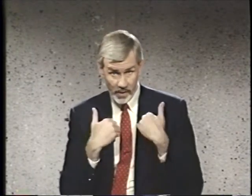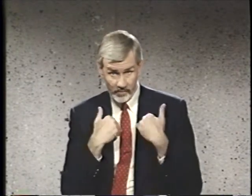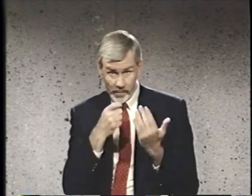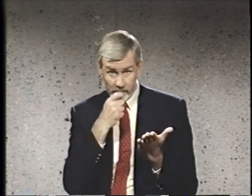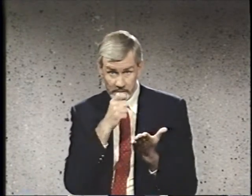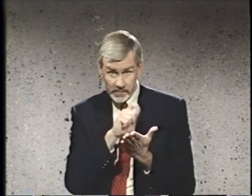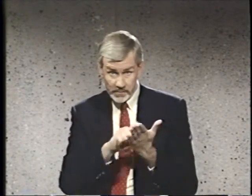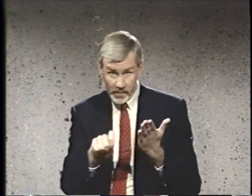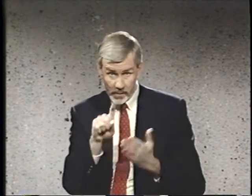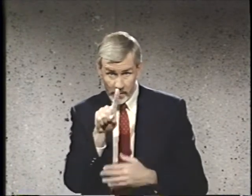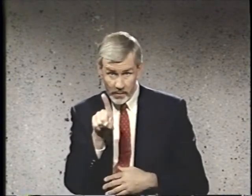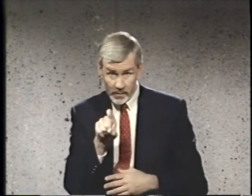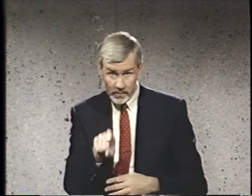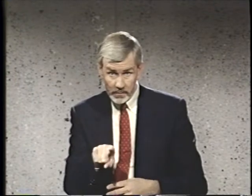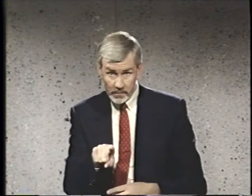Do you have a pencil?